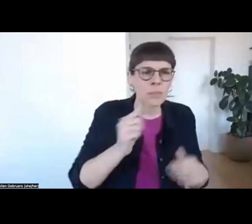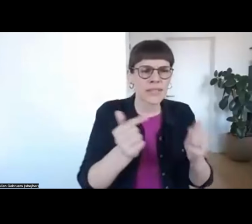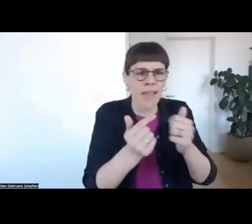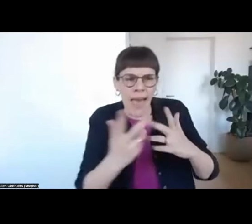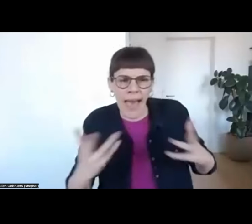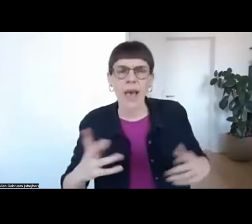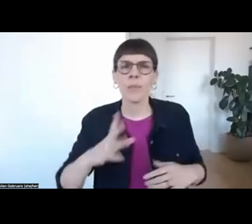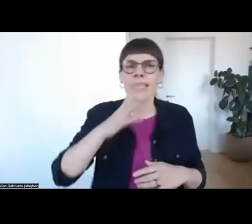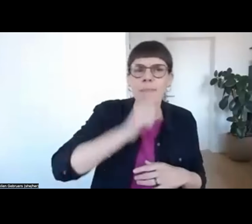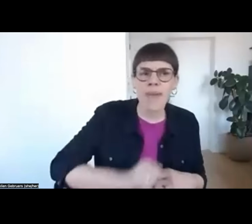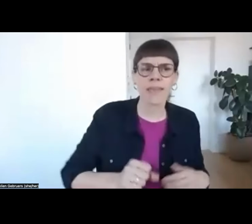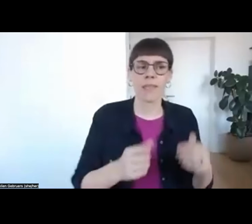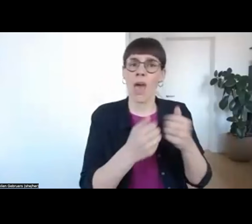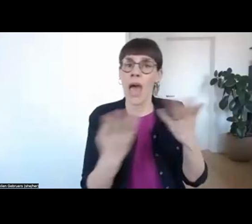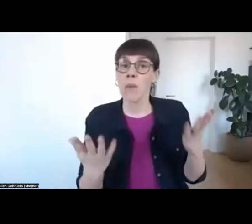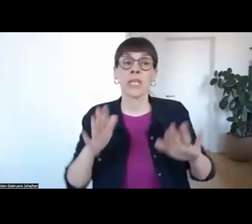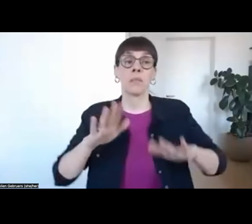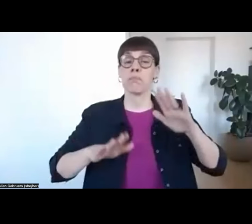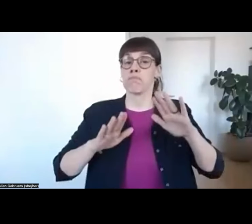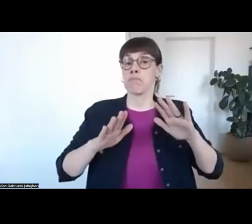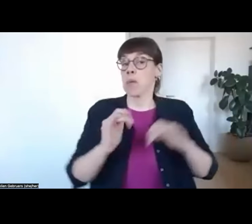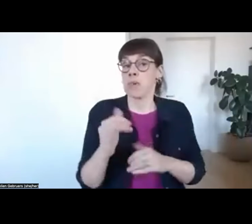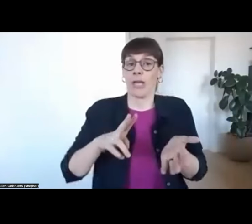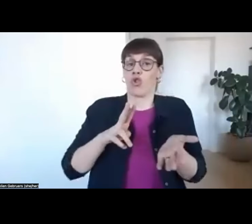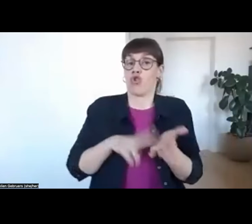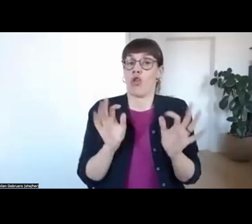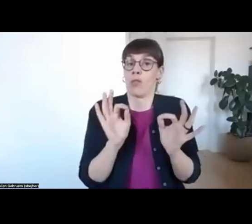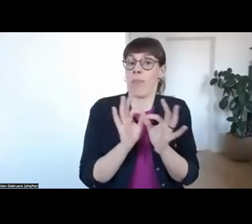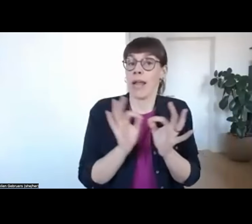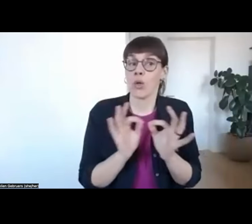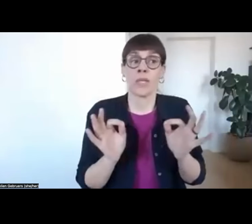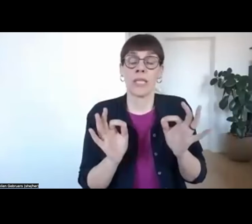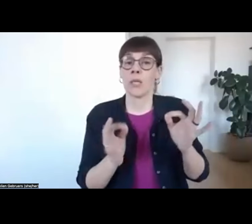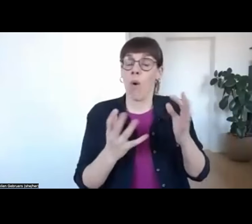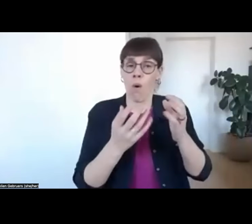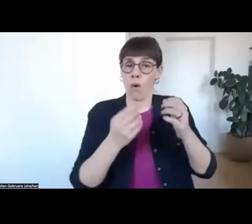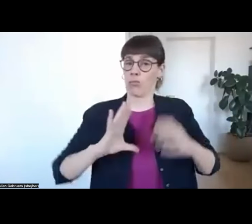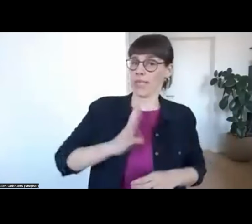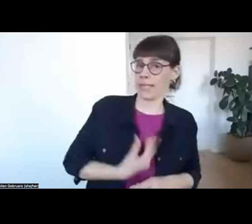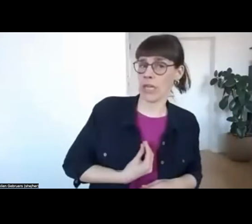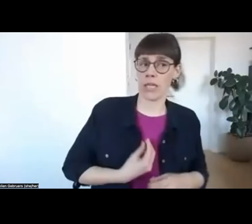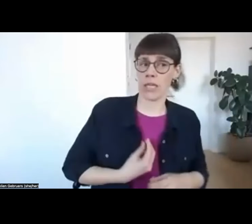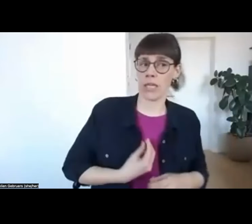it's good for us to see the different numbers of the proportions of men